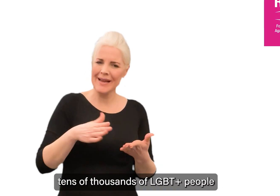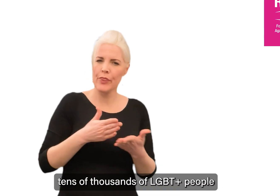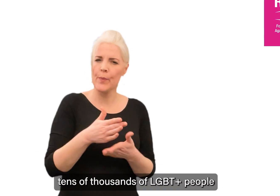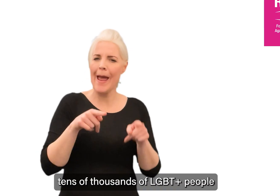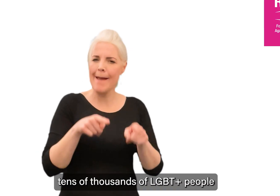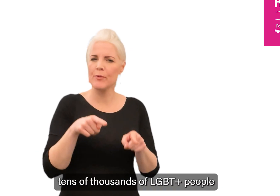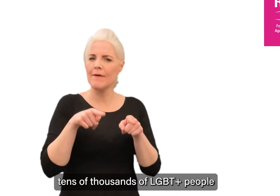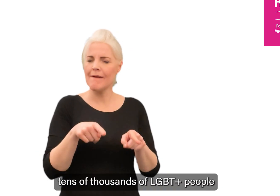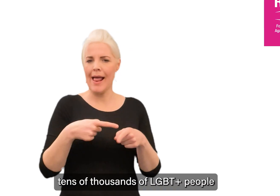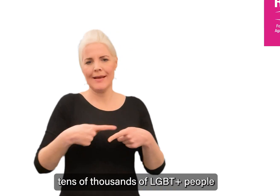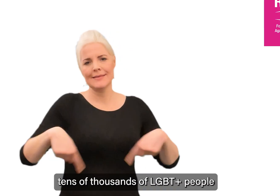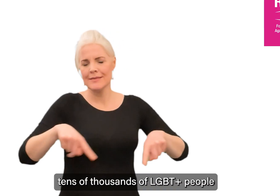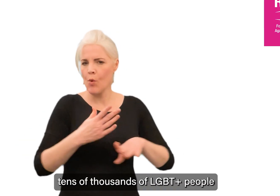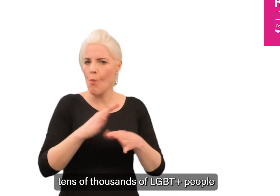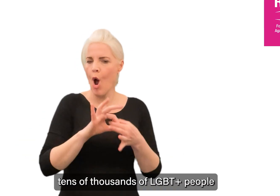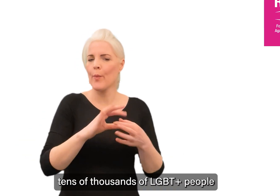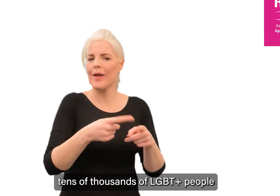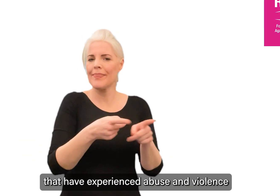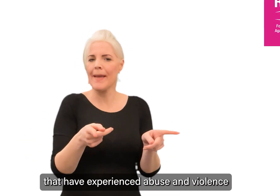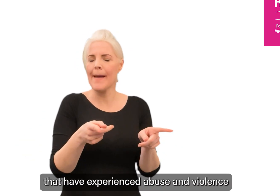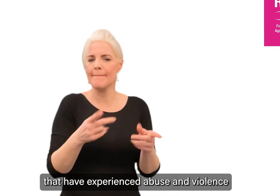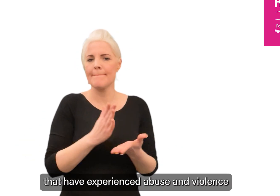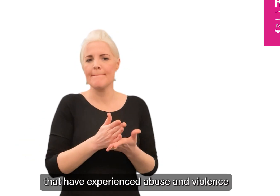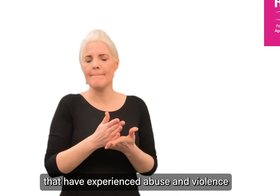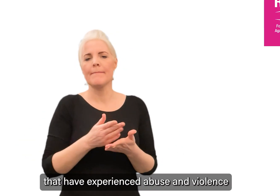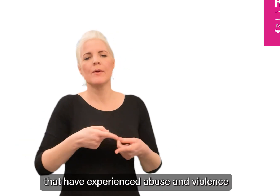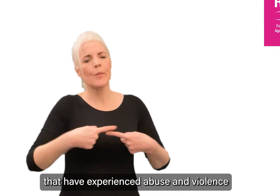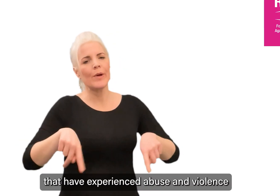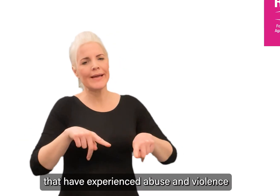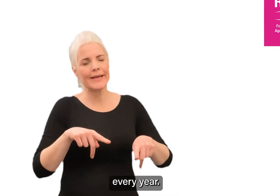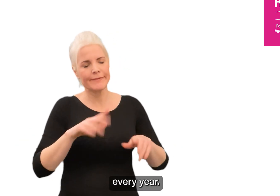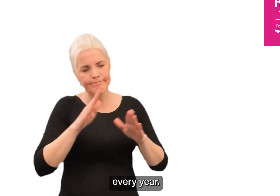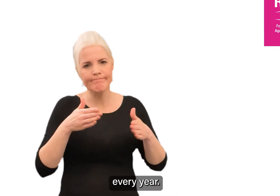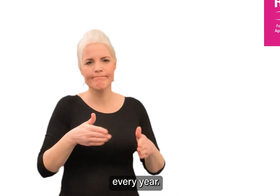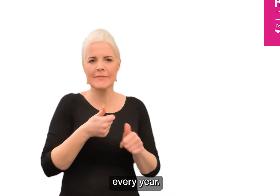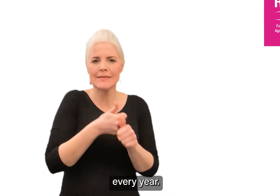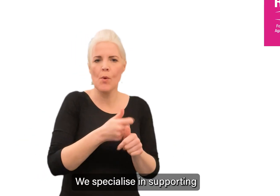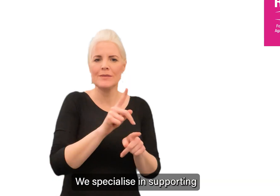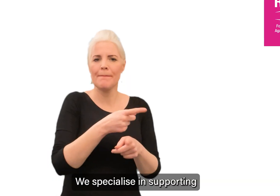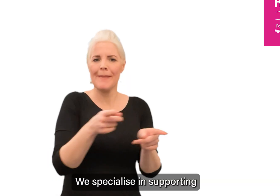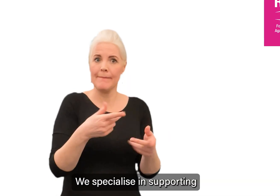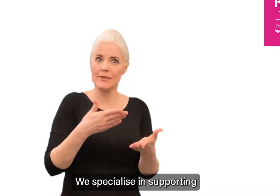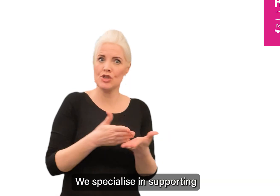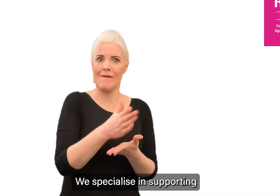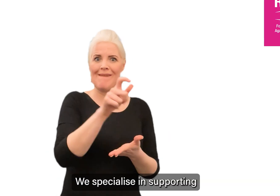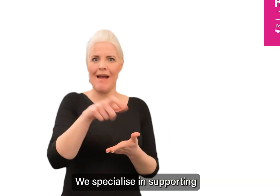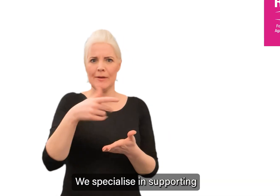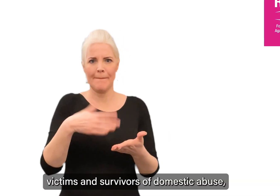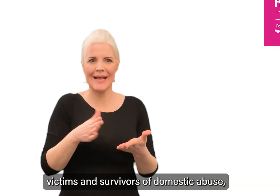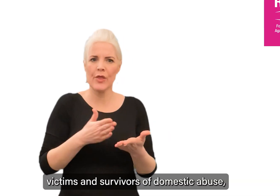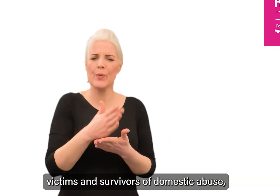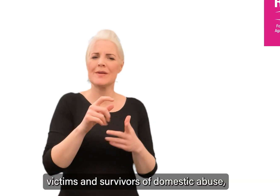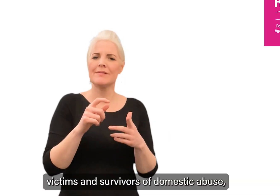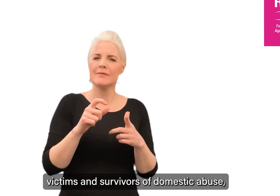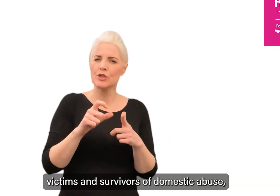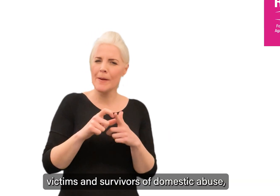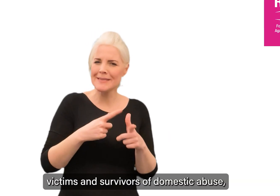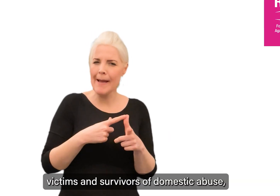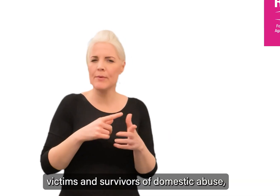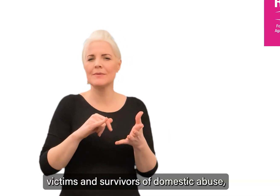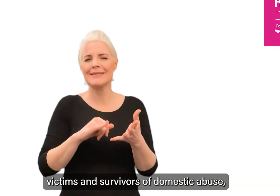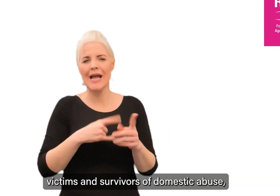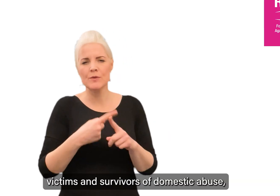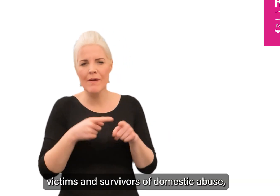of thousands of LGBT plus people that have experienced abuse and violence every year. We specialize in supporting victims and survivors